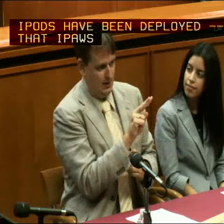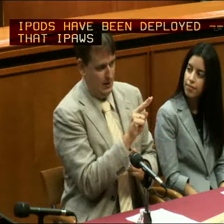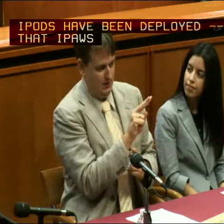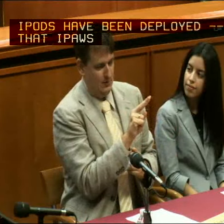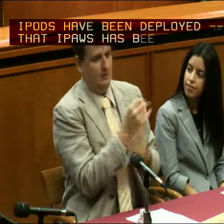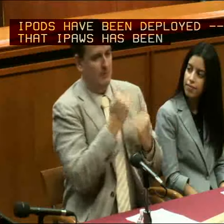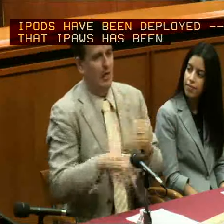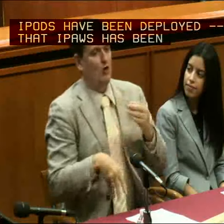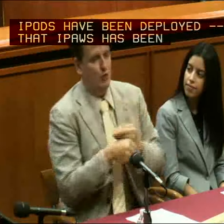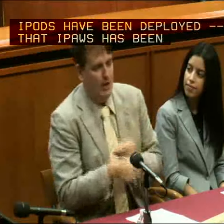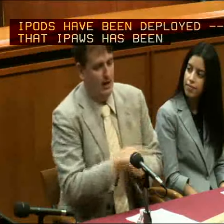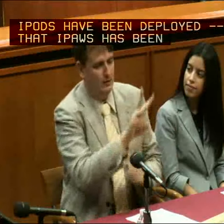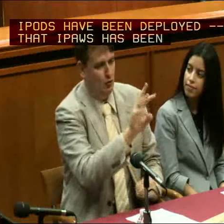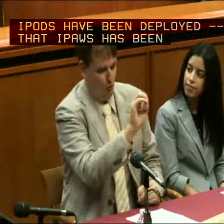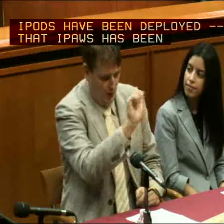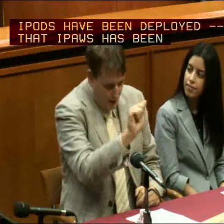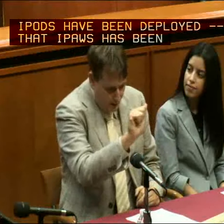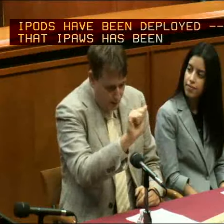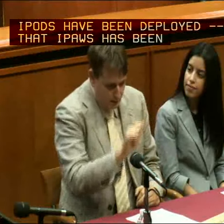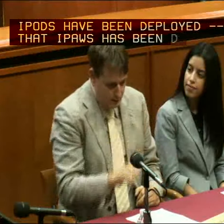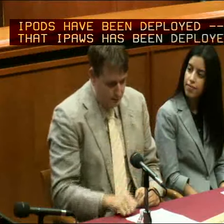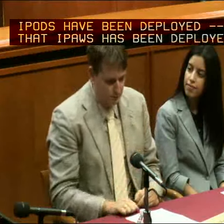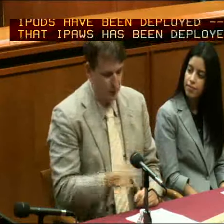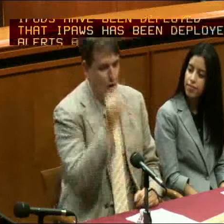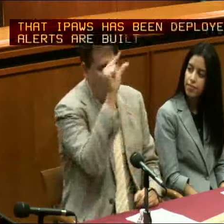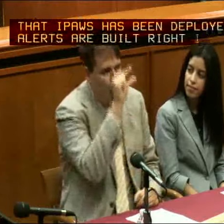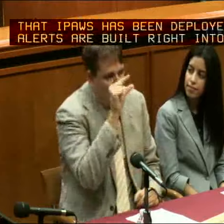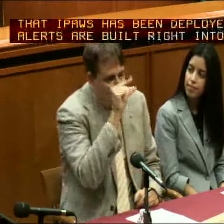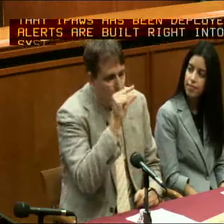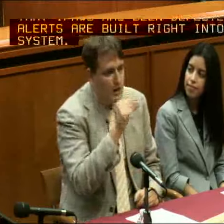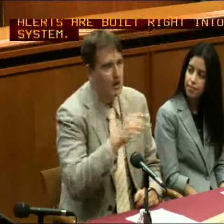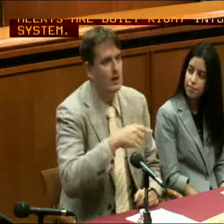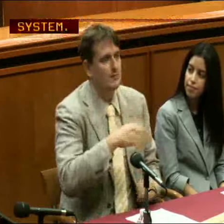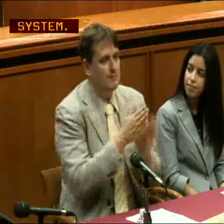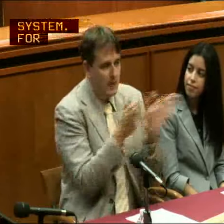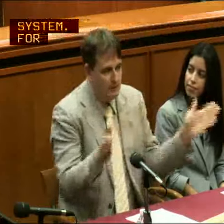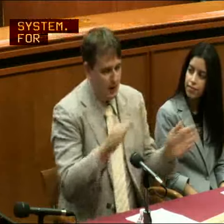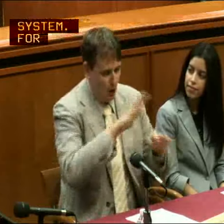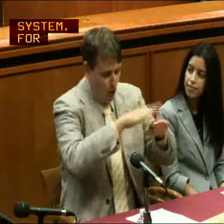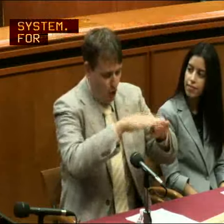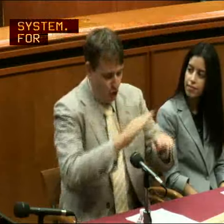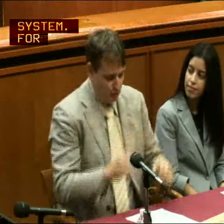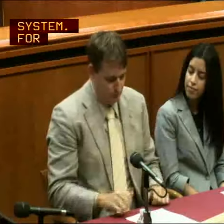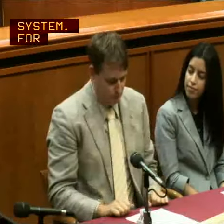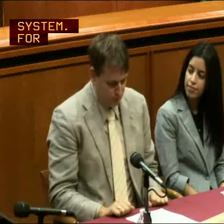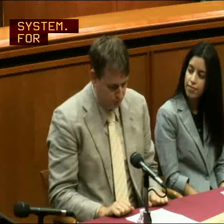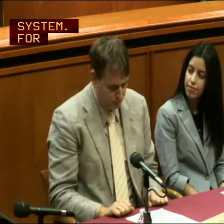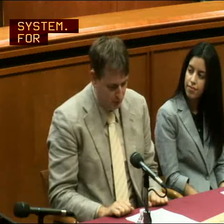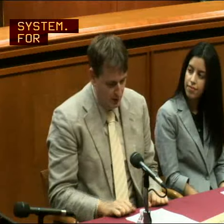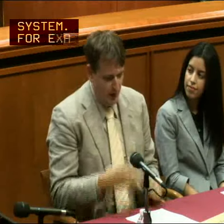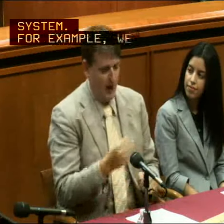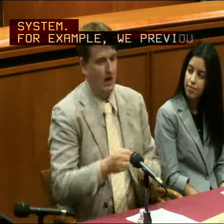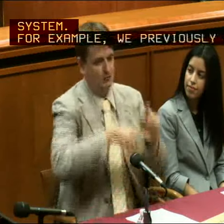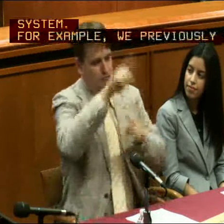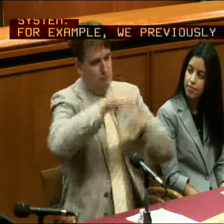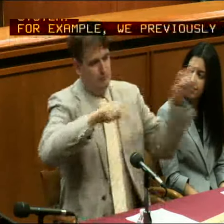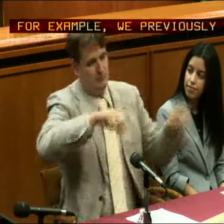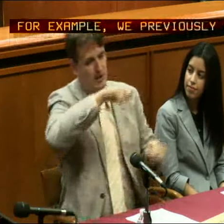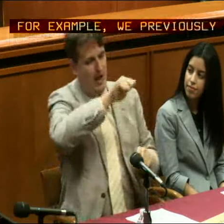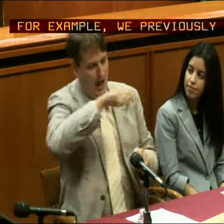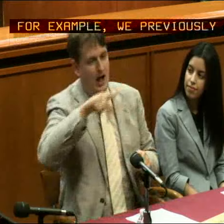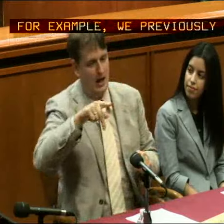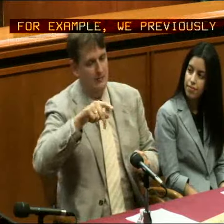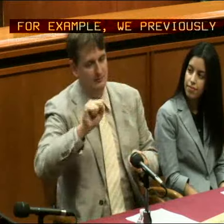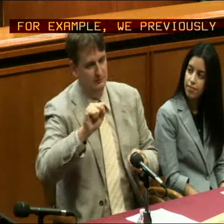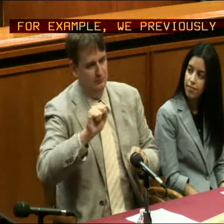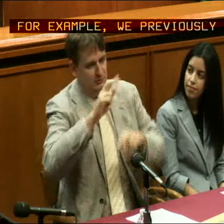For example, we previously had TVs, now we've had WIA, Google Public Alerts, and a